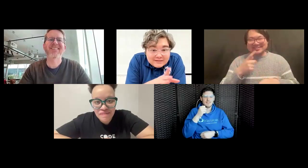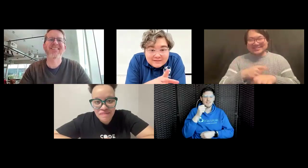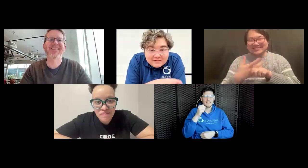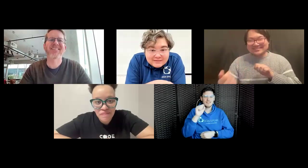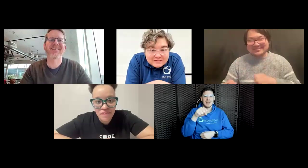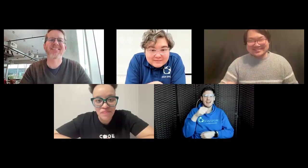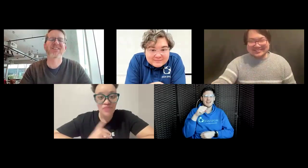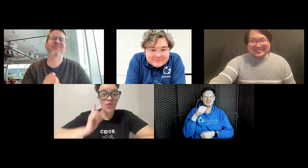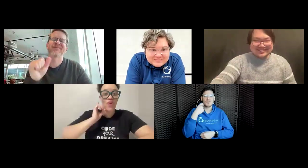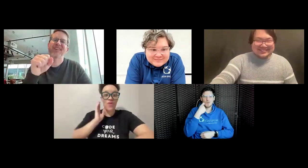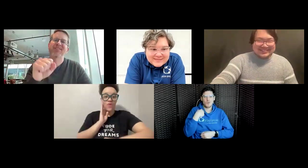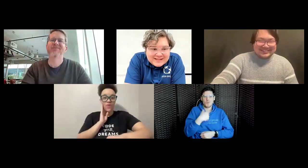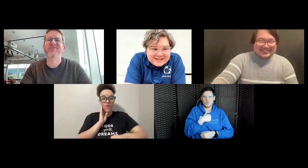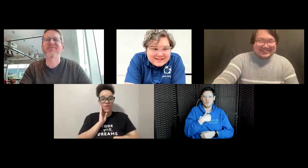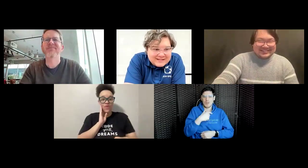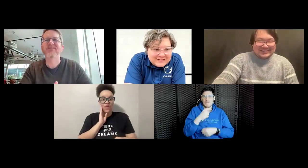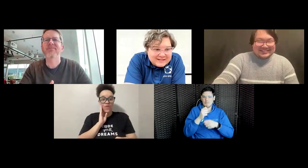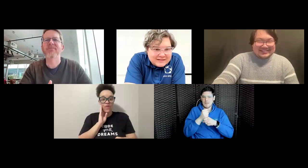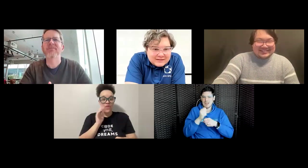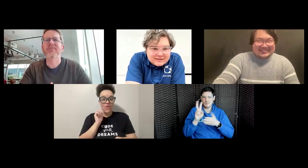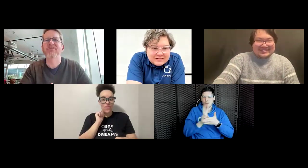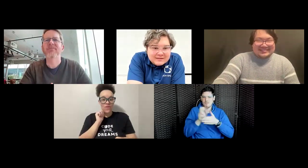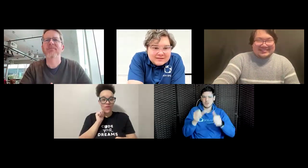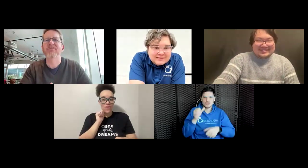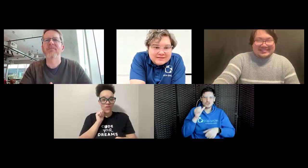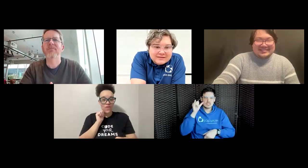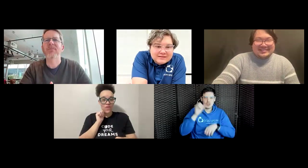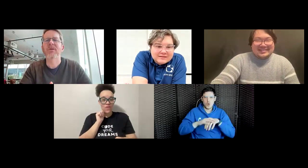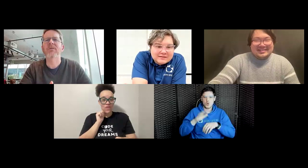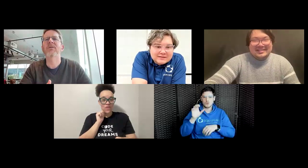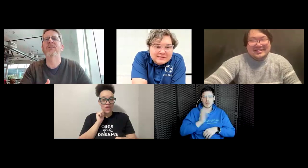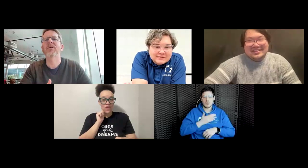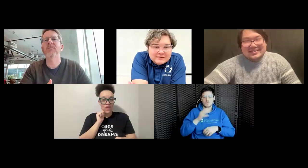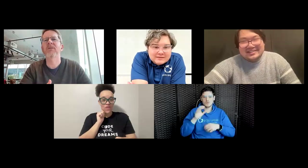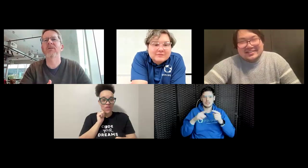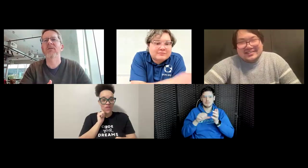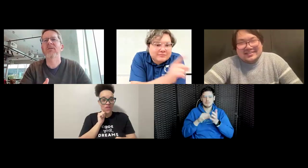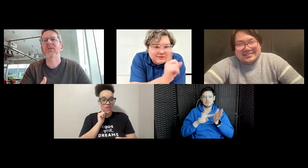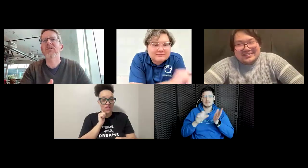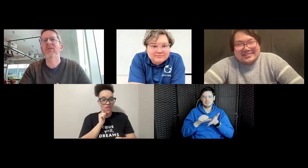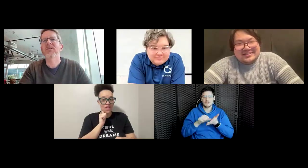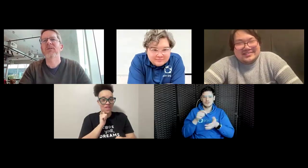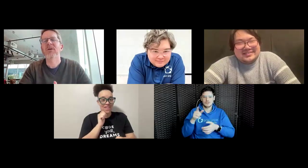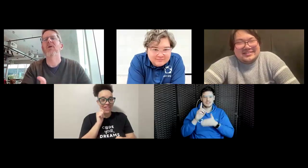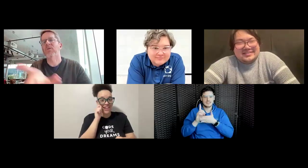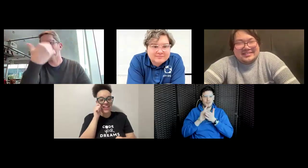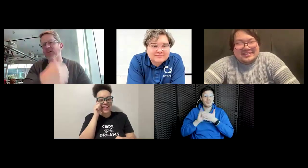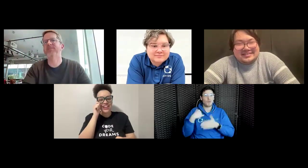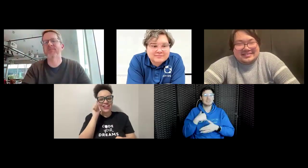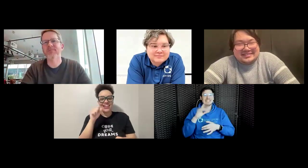Yeah, we actually were gonna pull that up, but we ran out of time. Yeah, we actually yesterday we were working on our page as well,